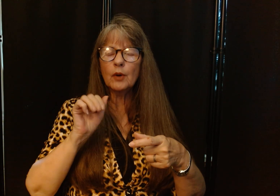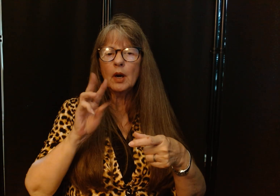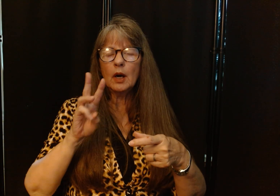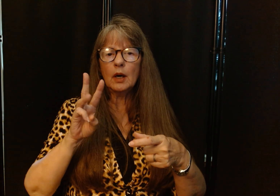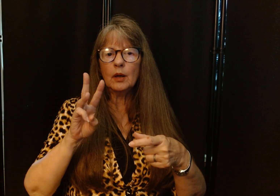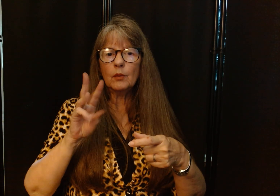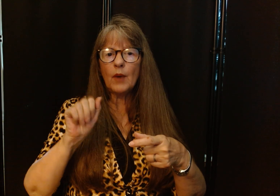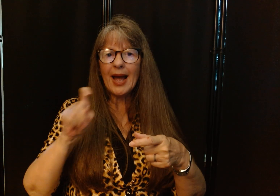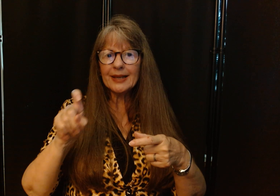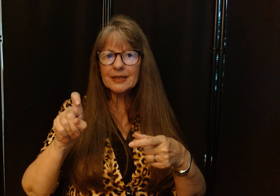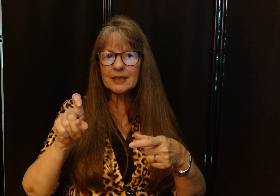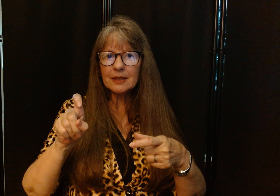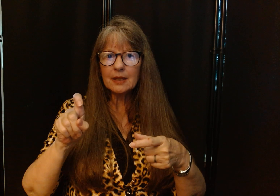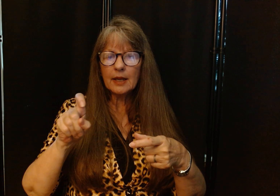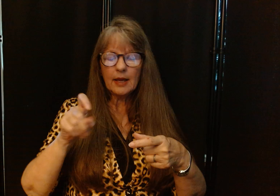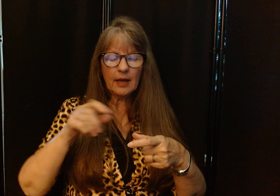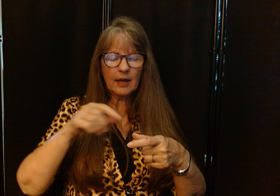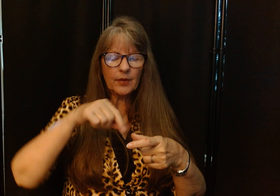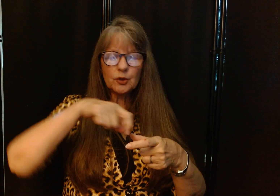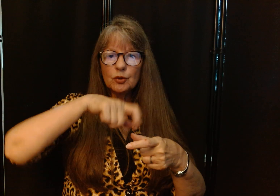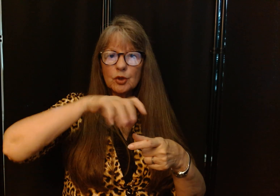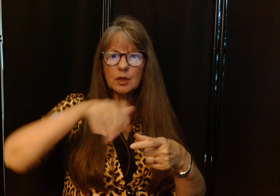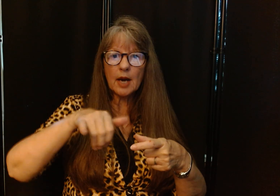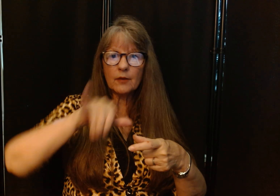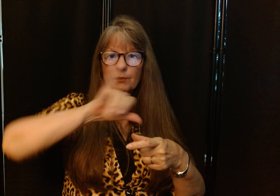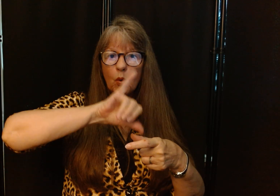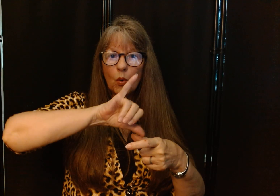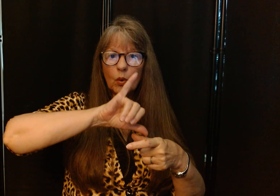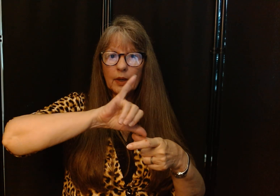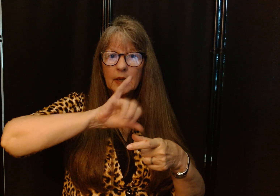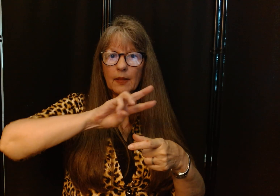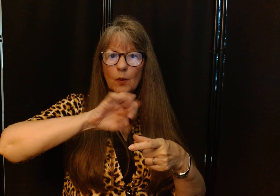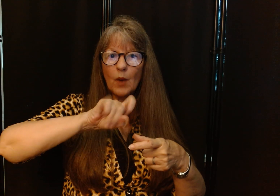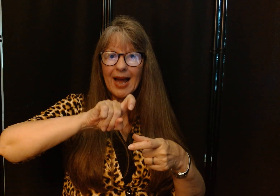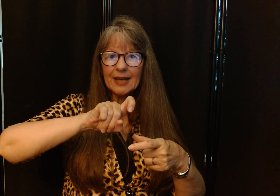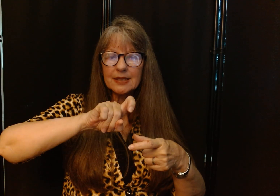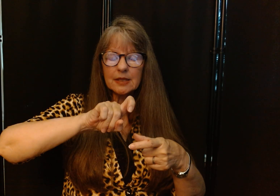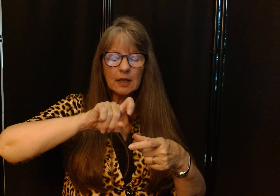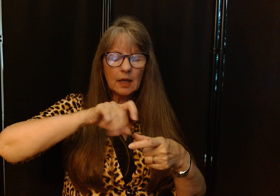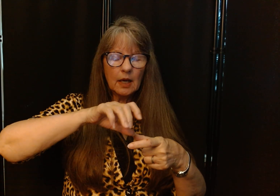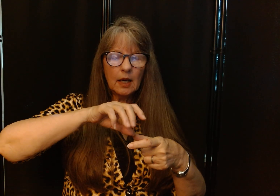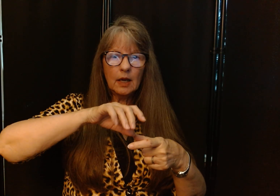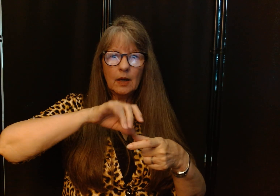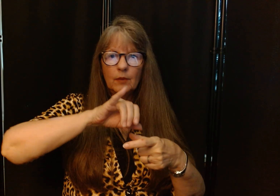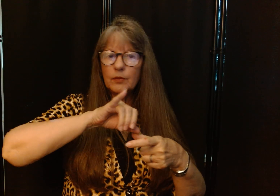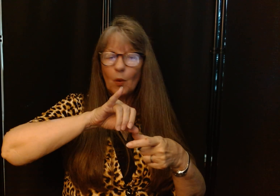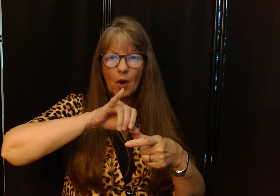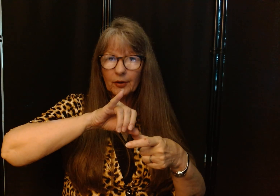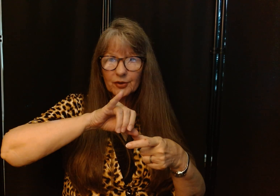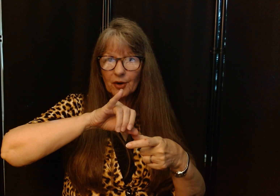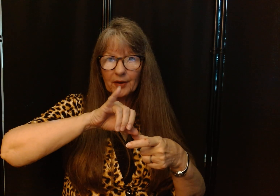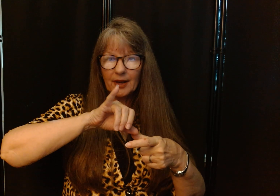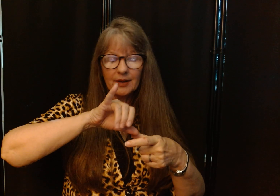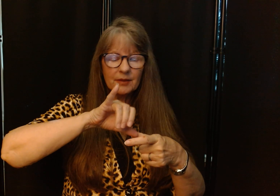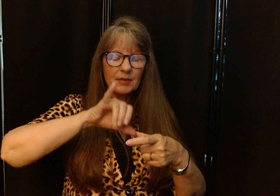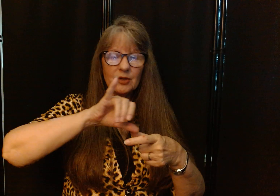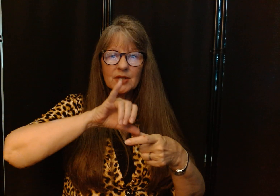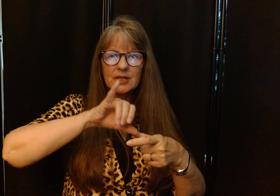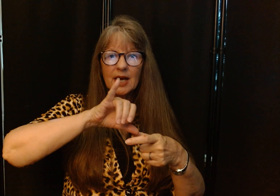wax, and that you just kind of pour in the wax. no water, sorry, I didn't mean to use that sign.